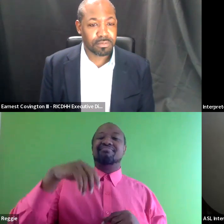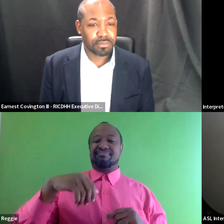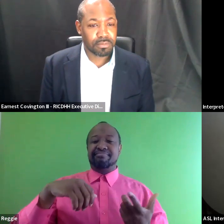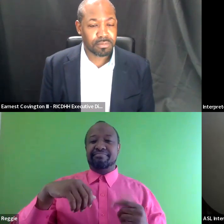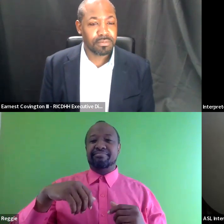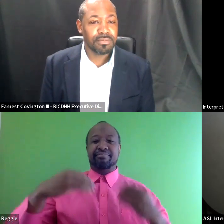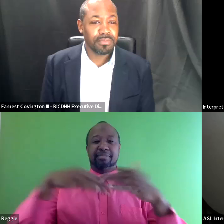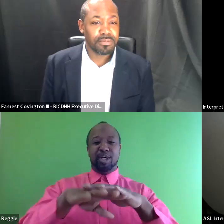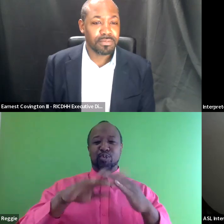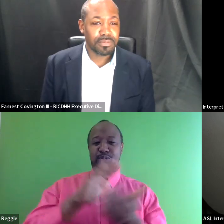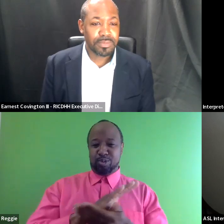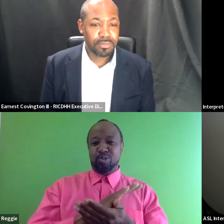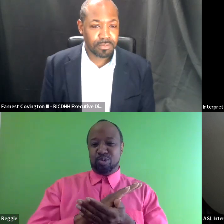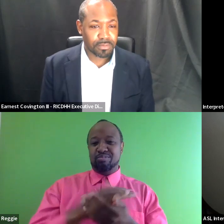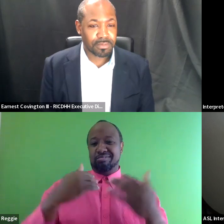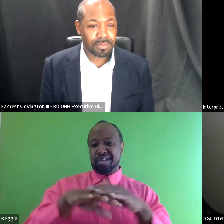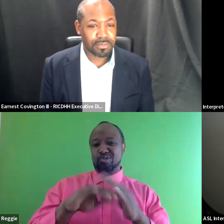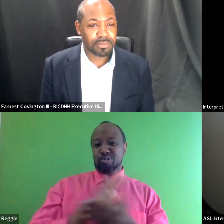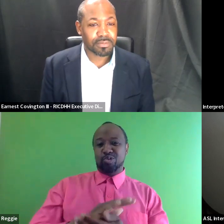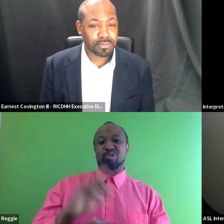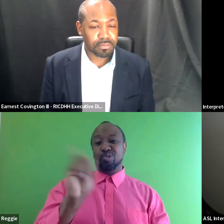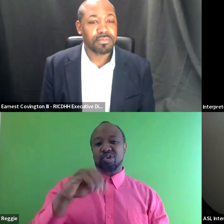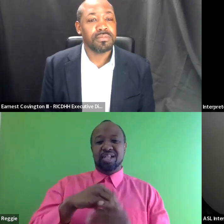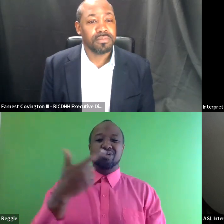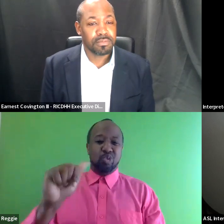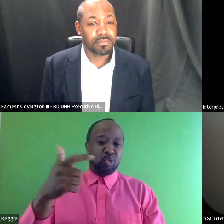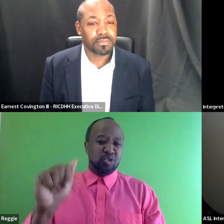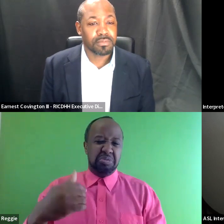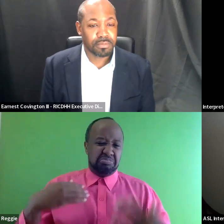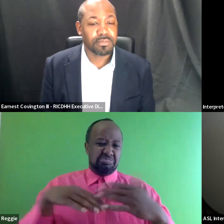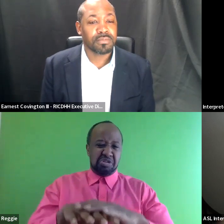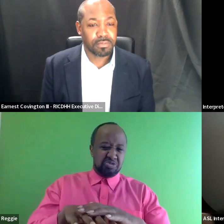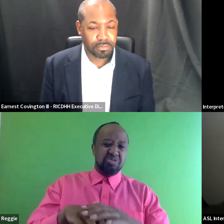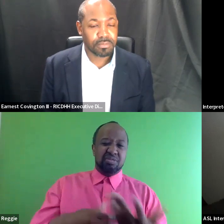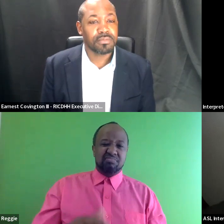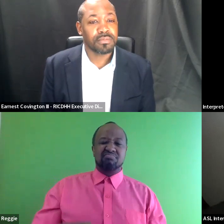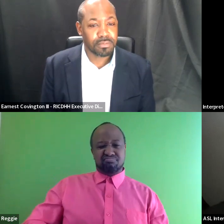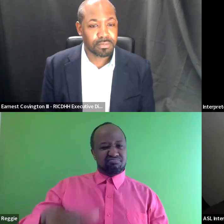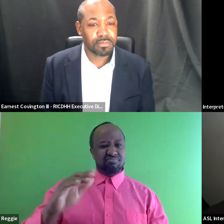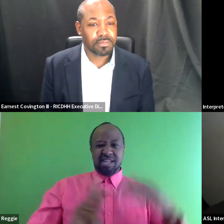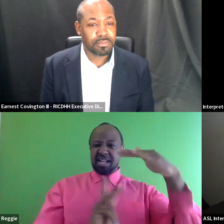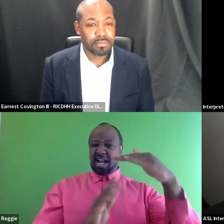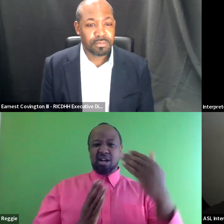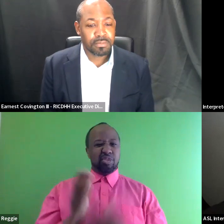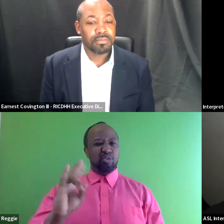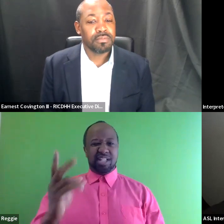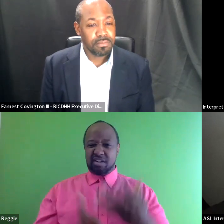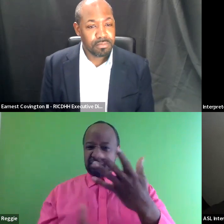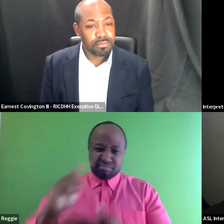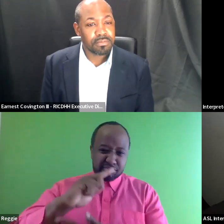who am I? Well, I was raised in a mainstream program for deaf children, and that was in Georgia.